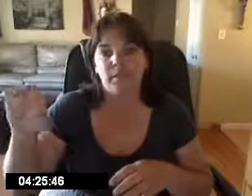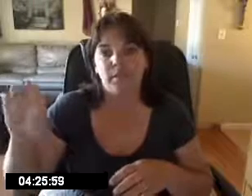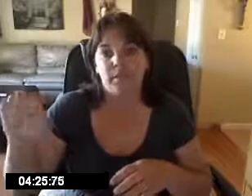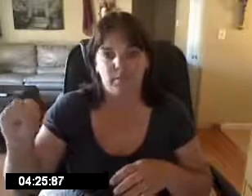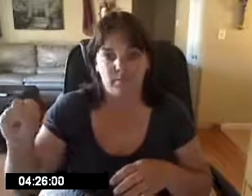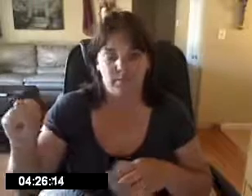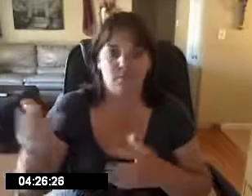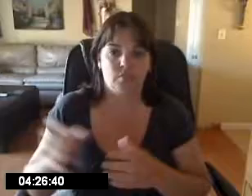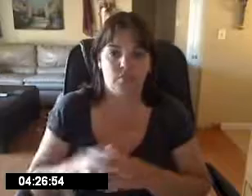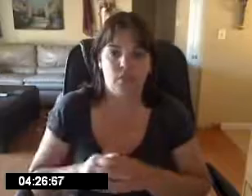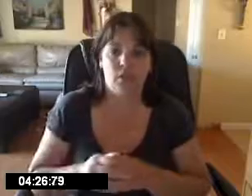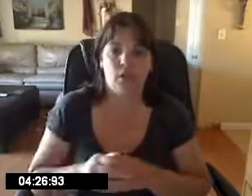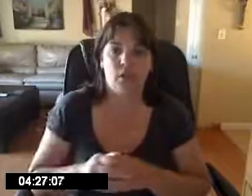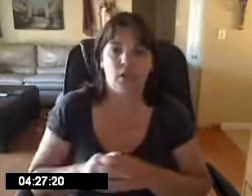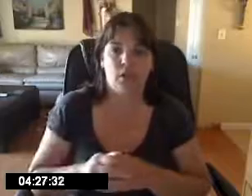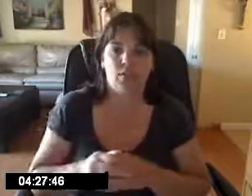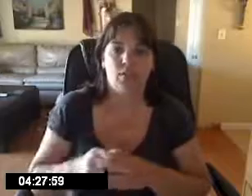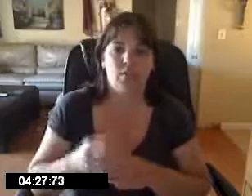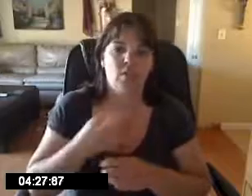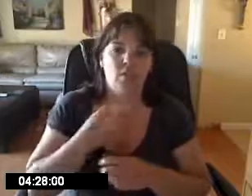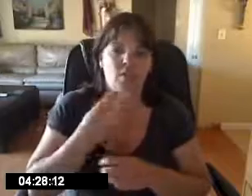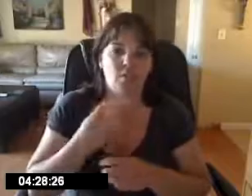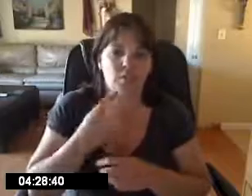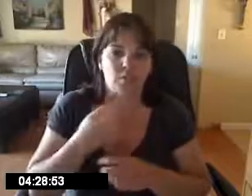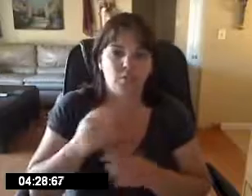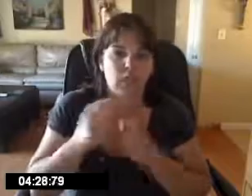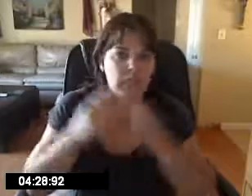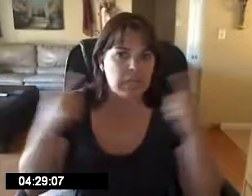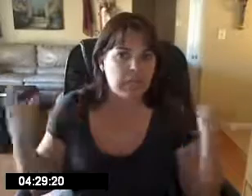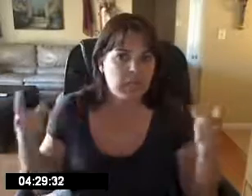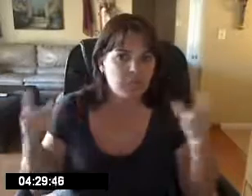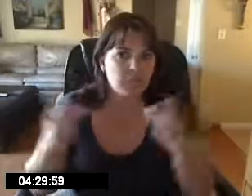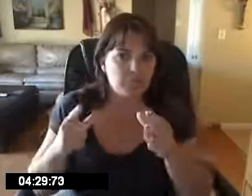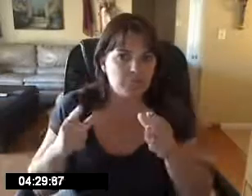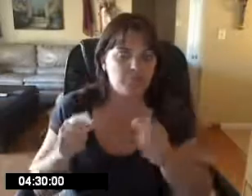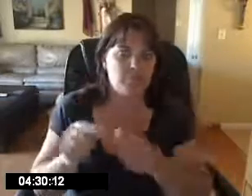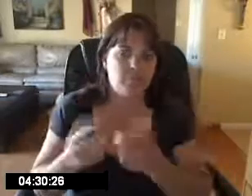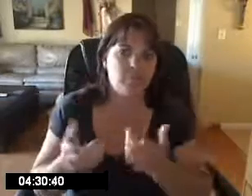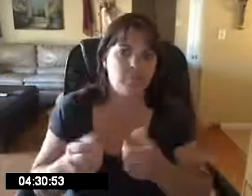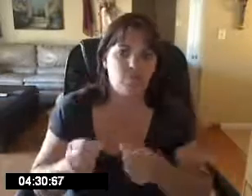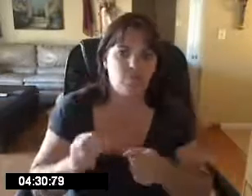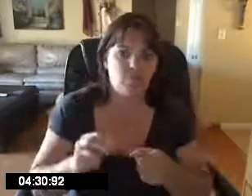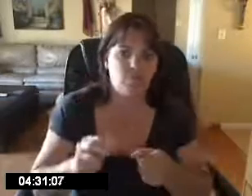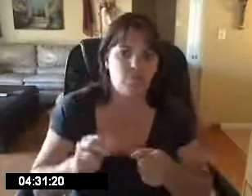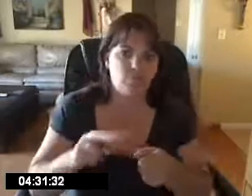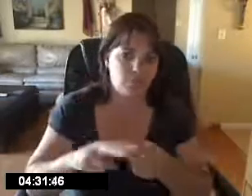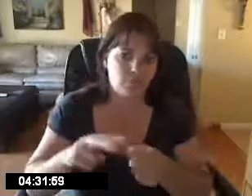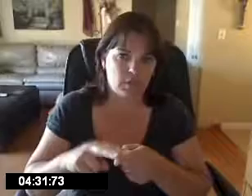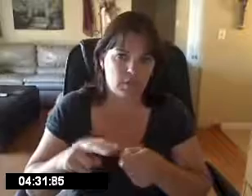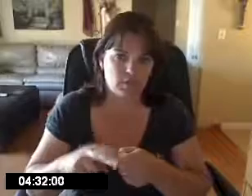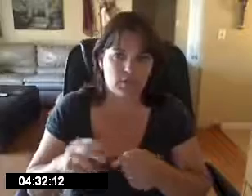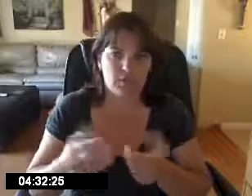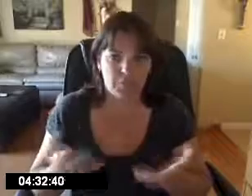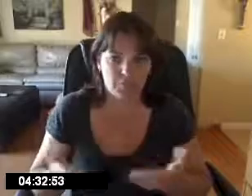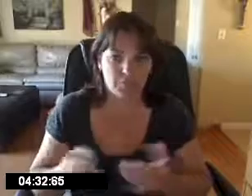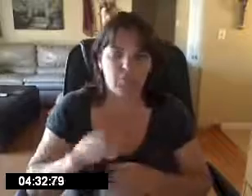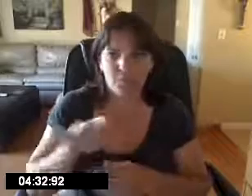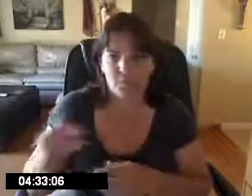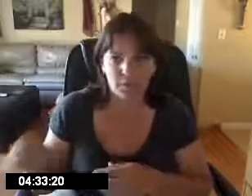of the lexicon, the role and function of fingerspelling. So again, we're working from English